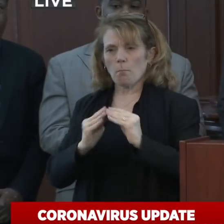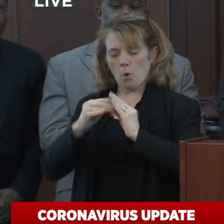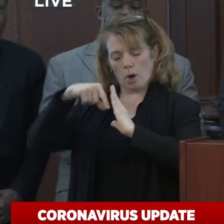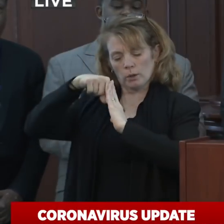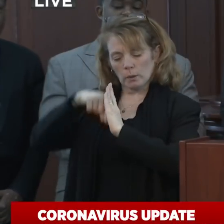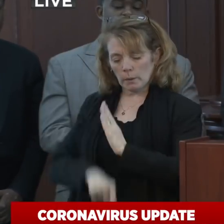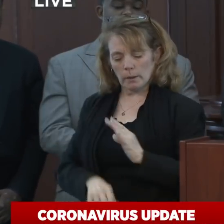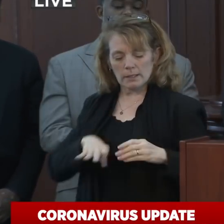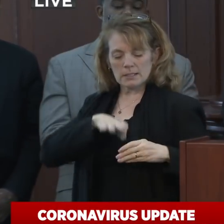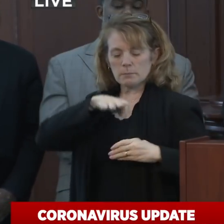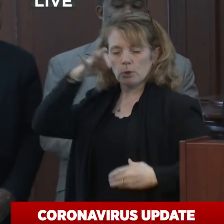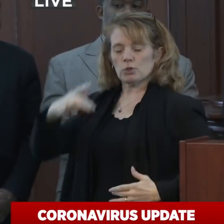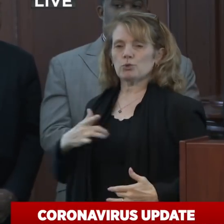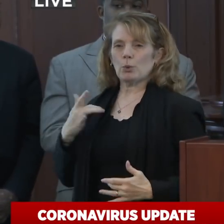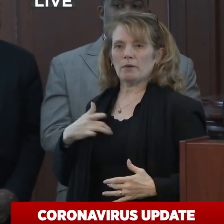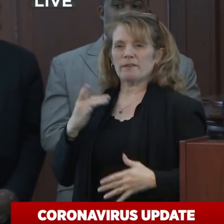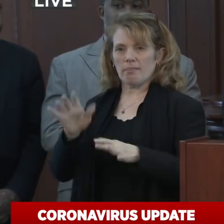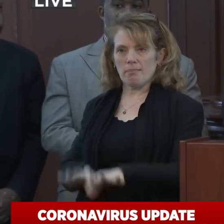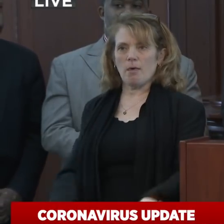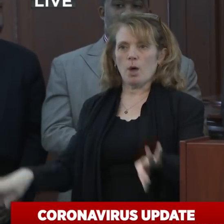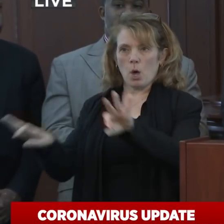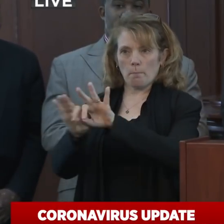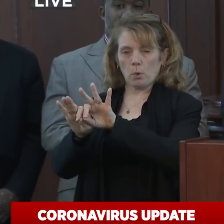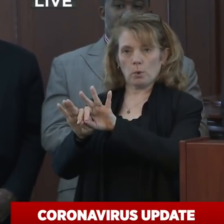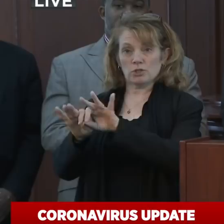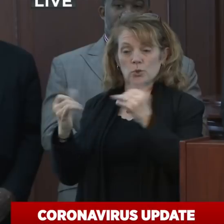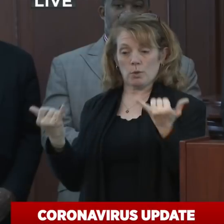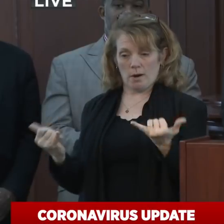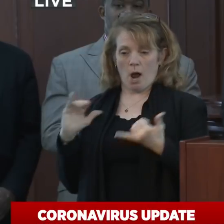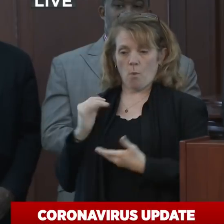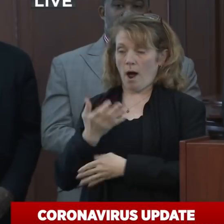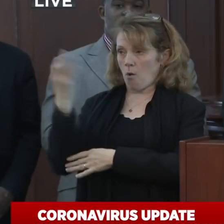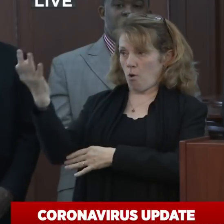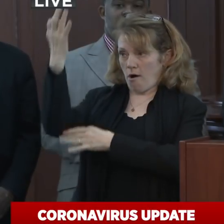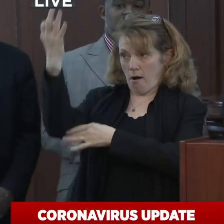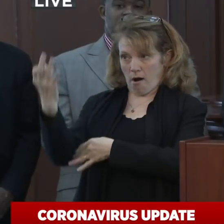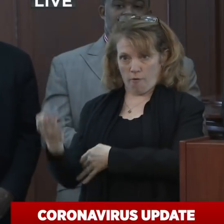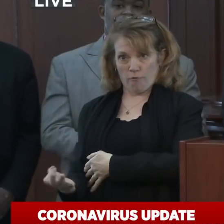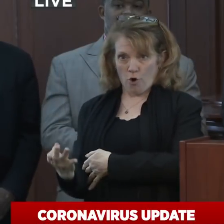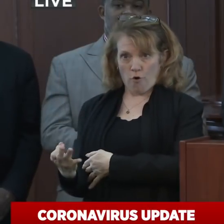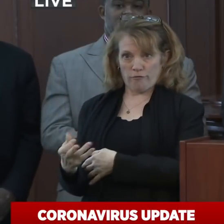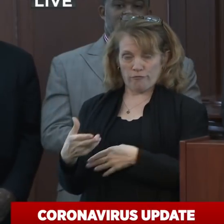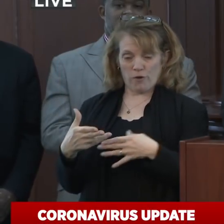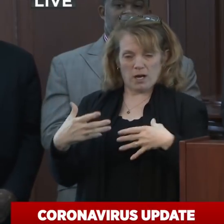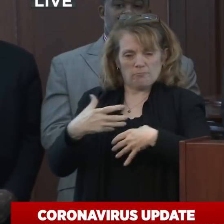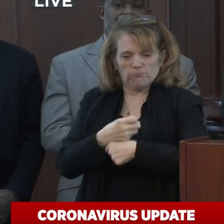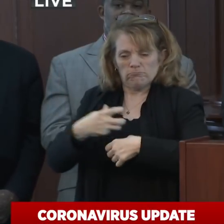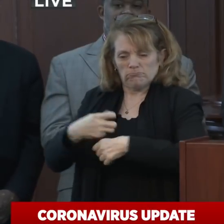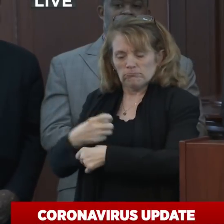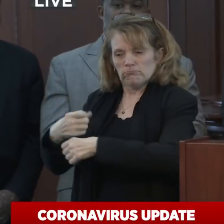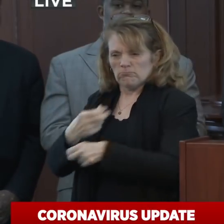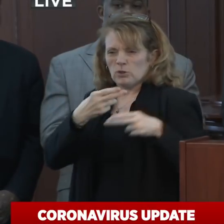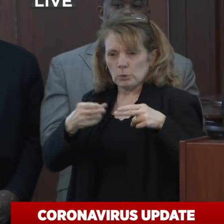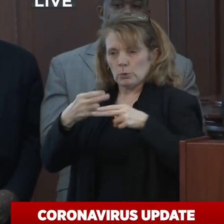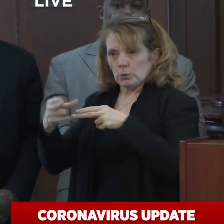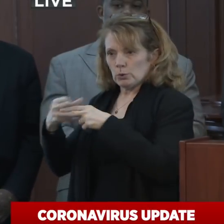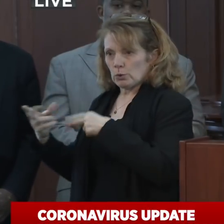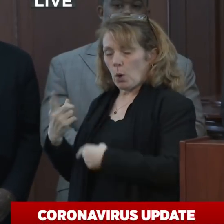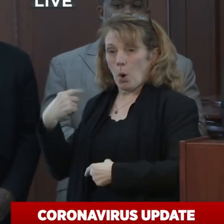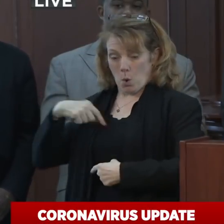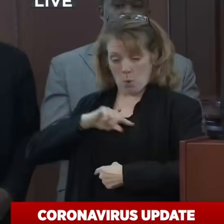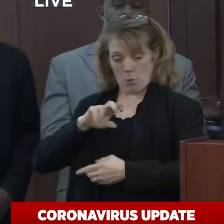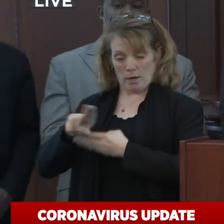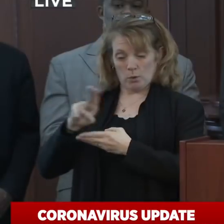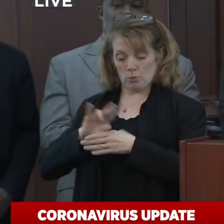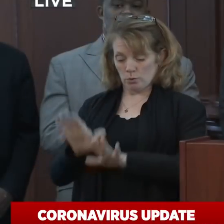that has to come out. So we are shortening the Friday sermons. We are making sure, because we prostrate on the carpet, so we are